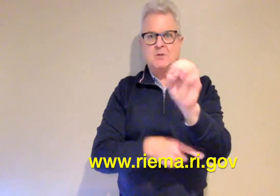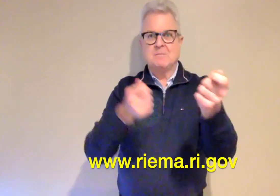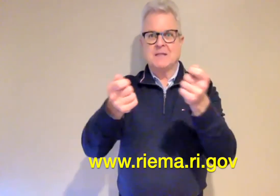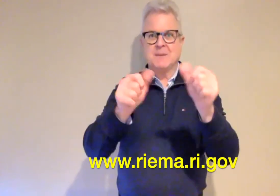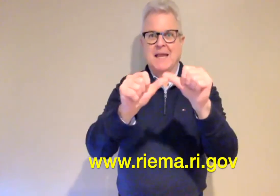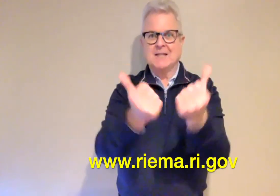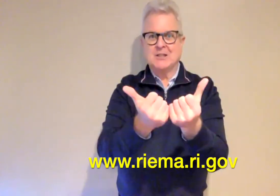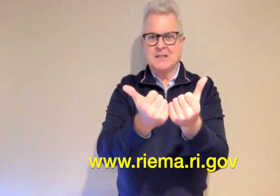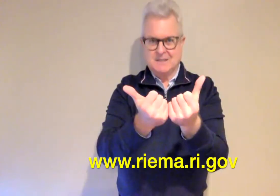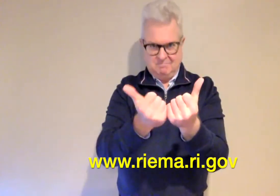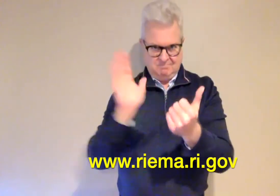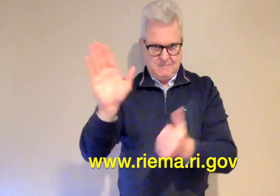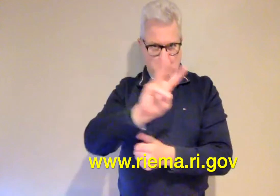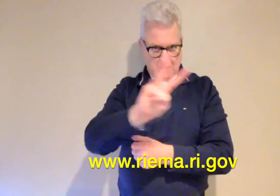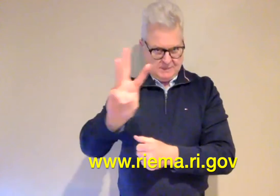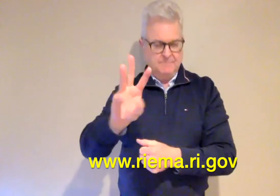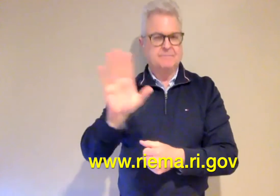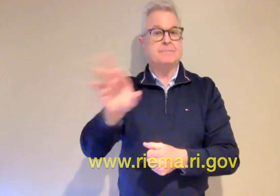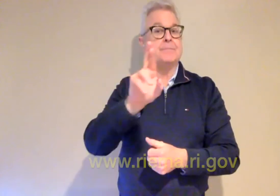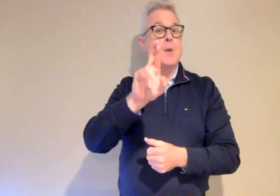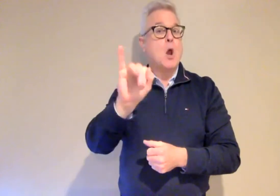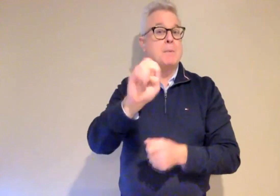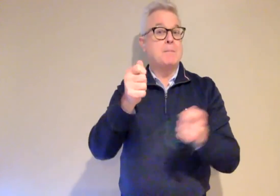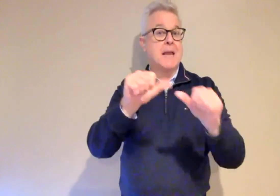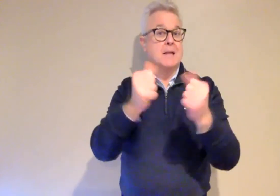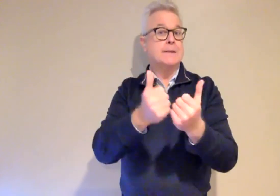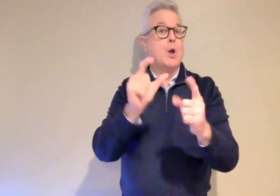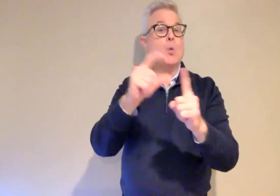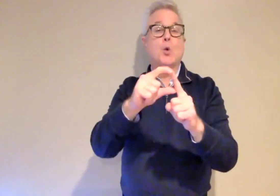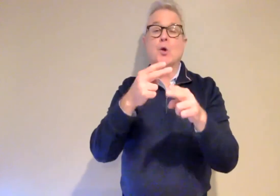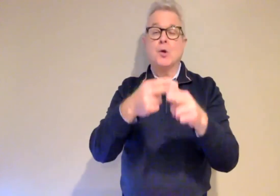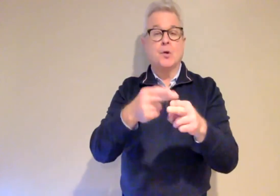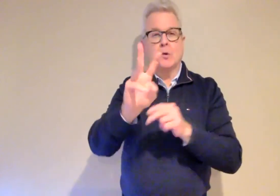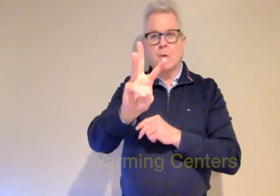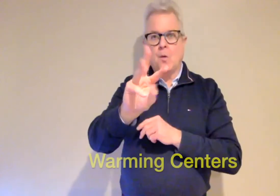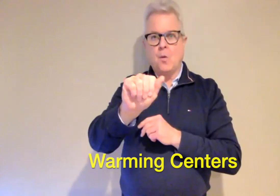locations. REMA, the Rhode Island Emergency Management Agency.